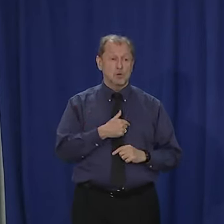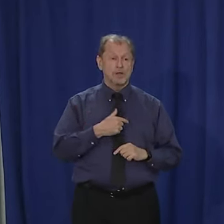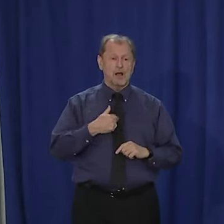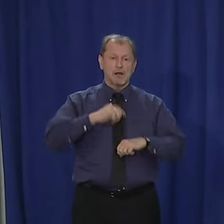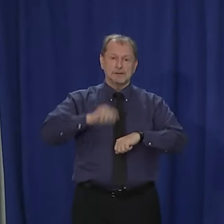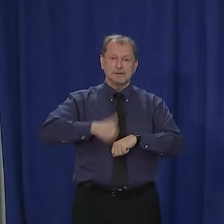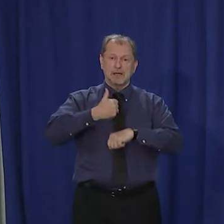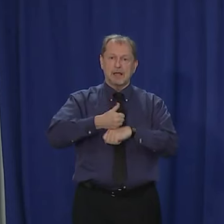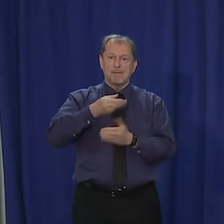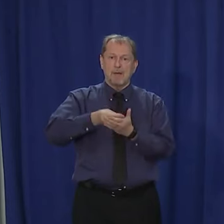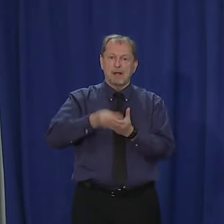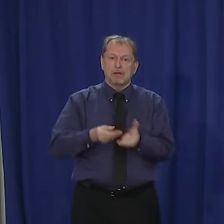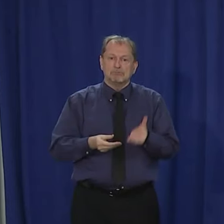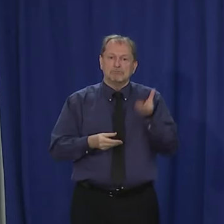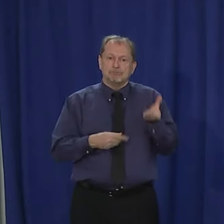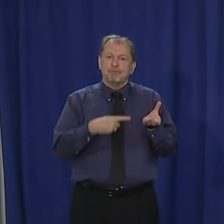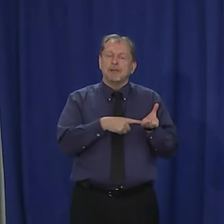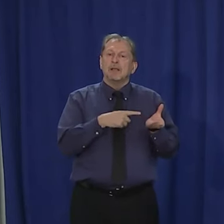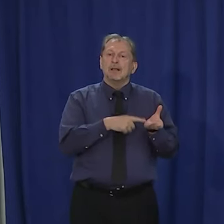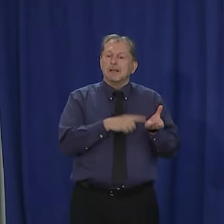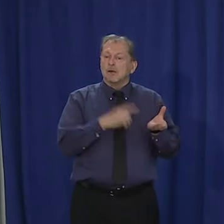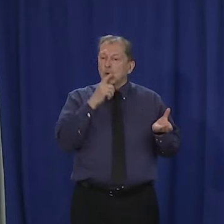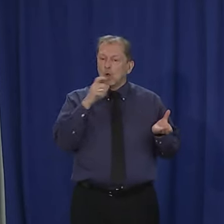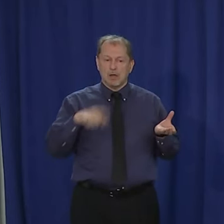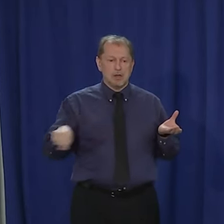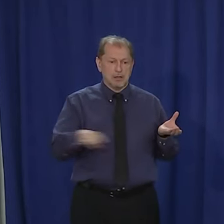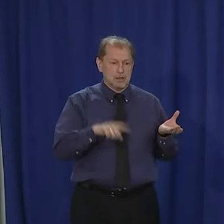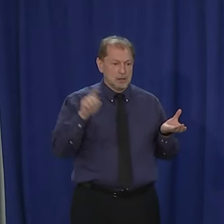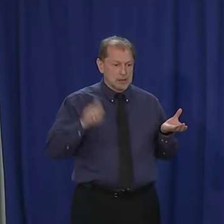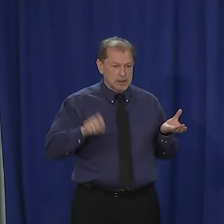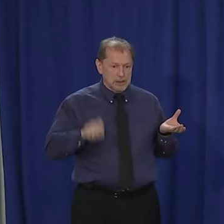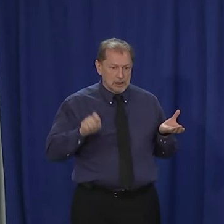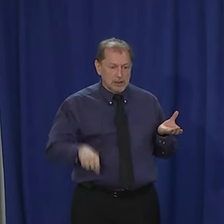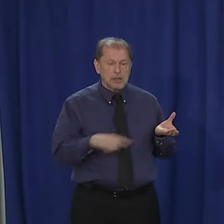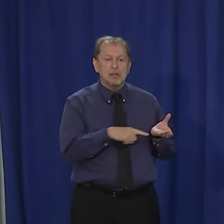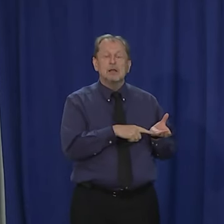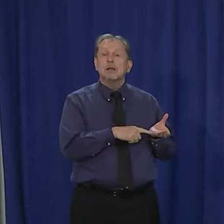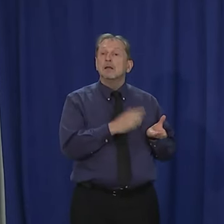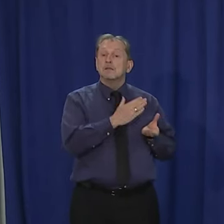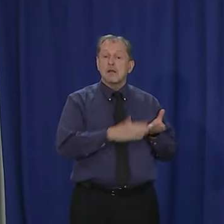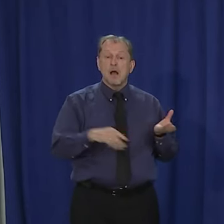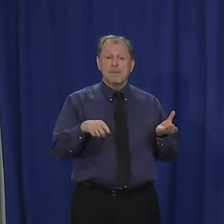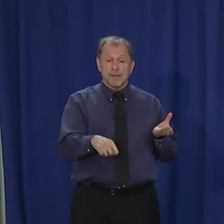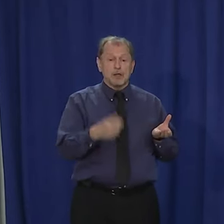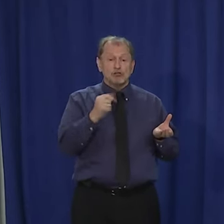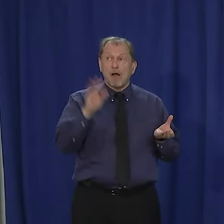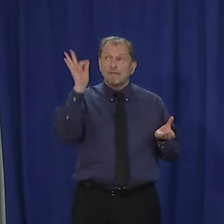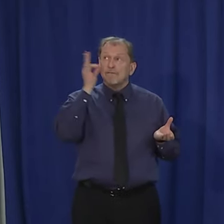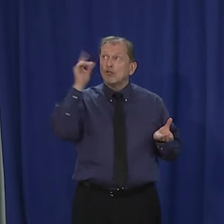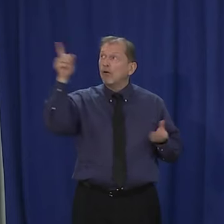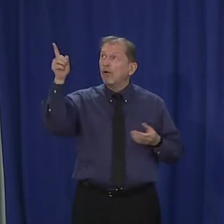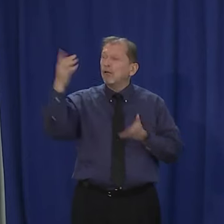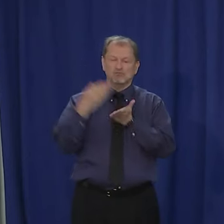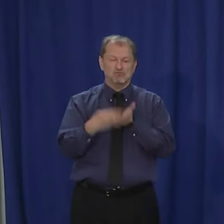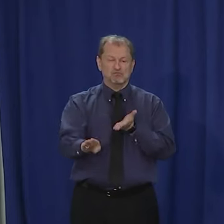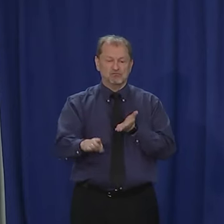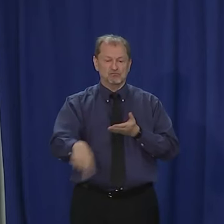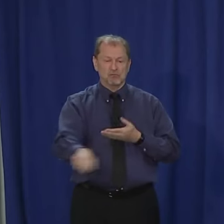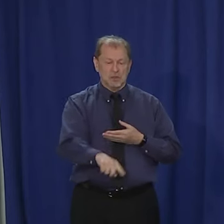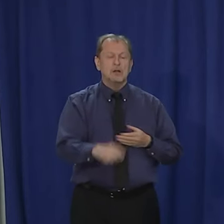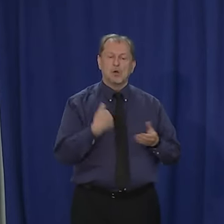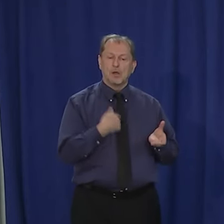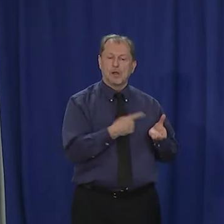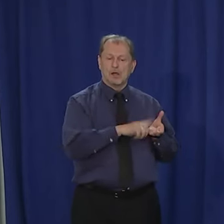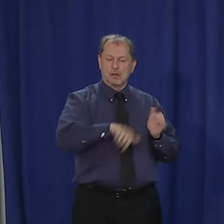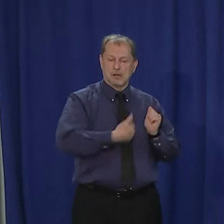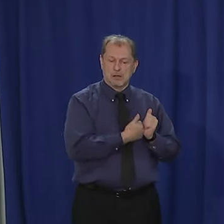relief fund that puts money in the pockets of Chicagoans who have been excluded from needed federal aid programs. And we'll